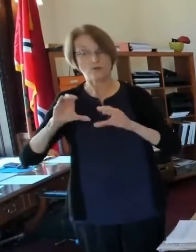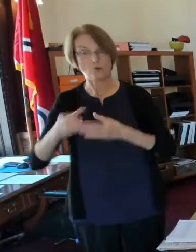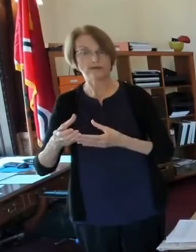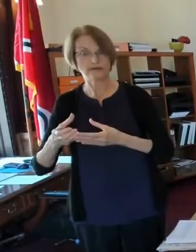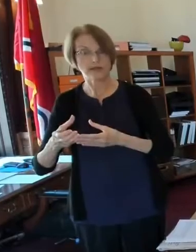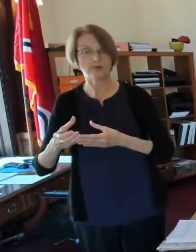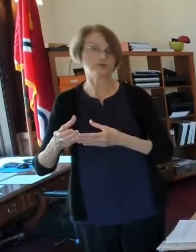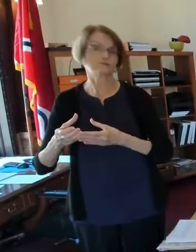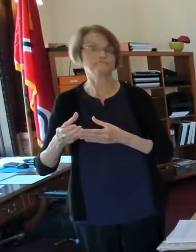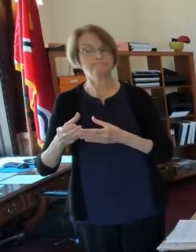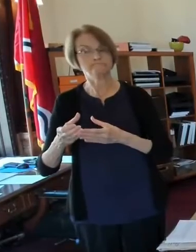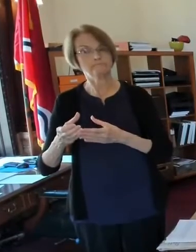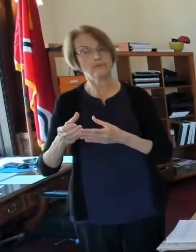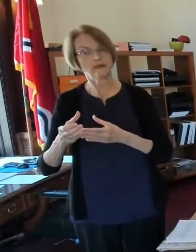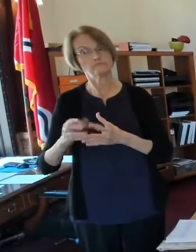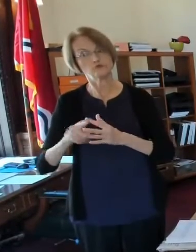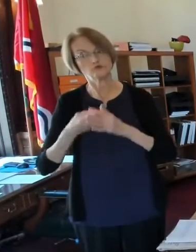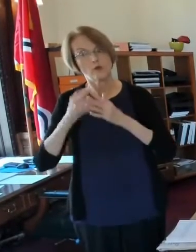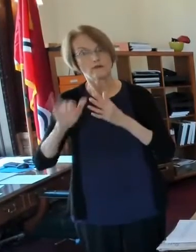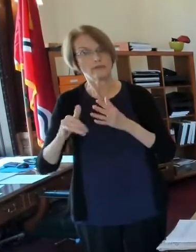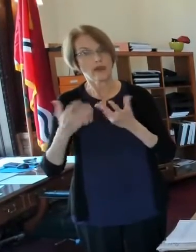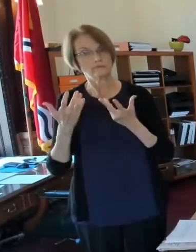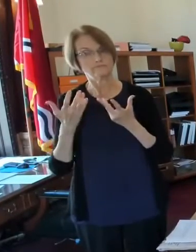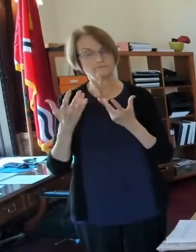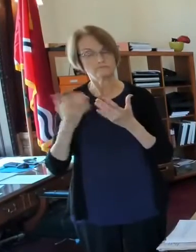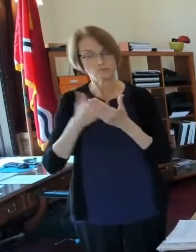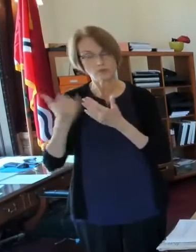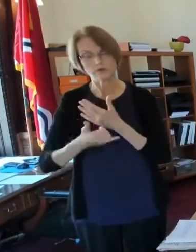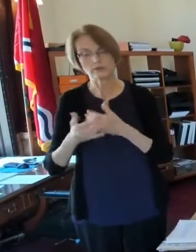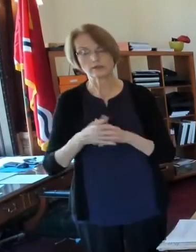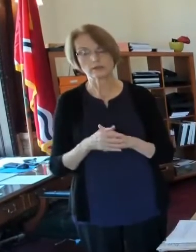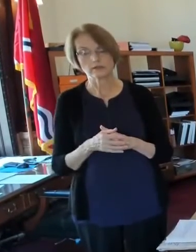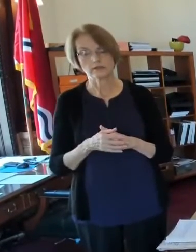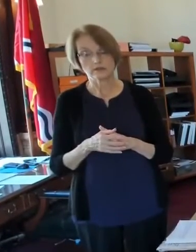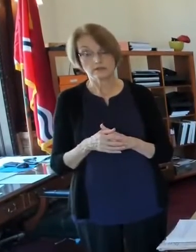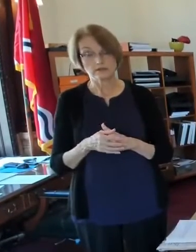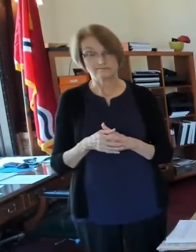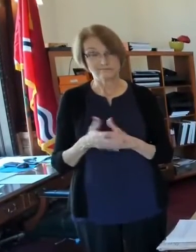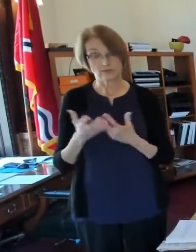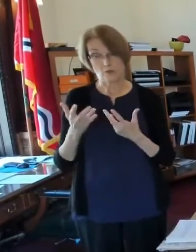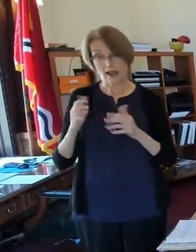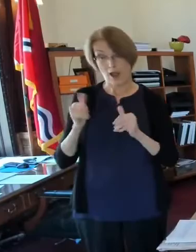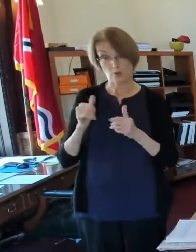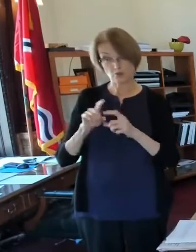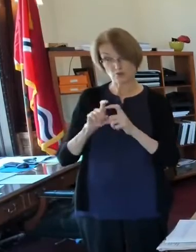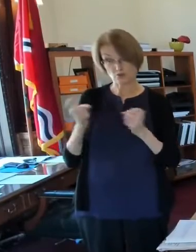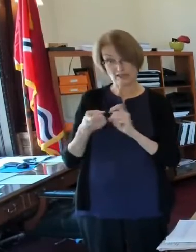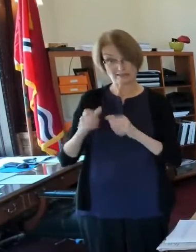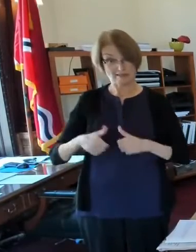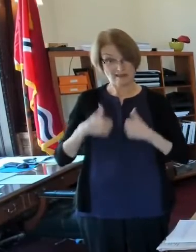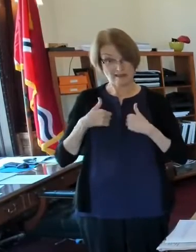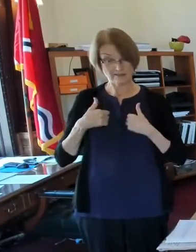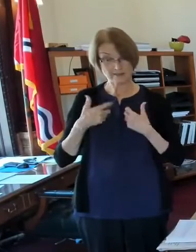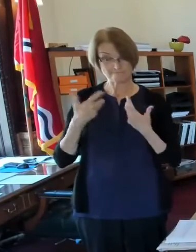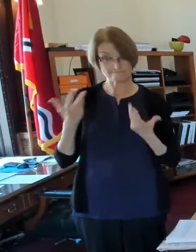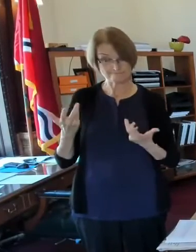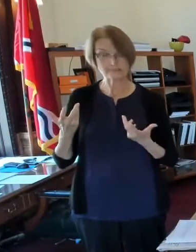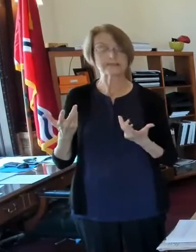organization that is behind this effort. Now, what kind of a difference is it going to make? I think you have to look at